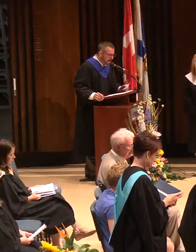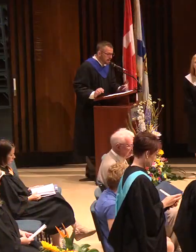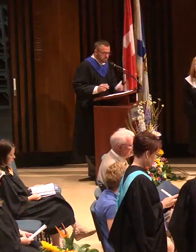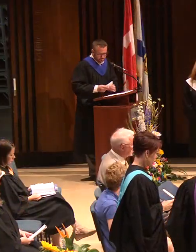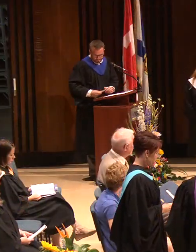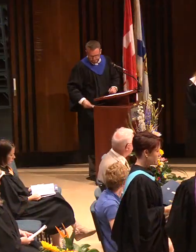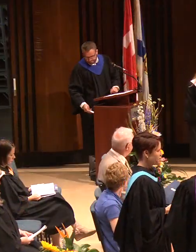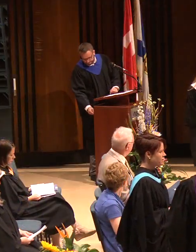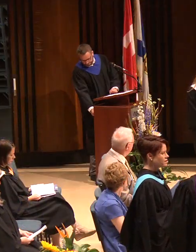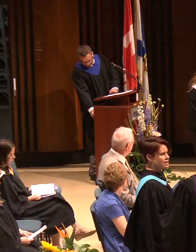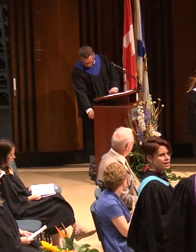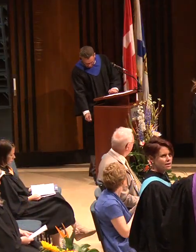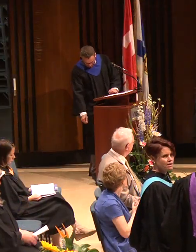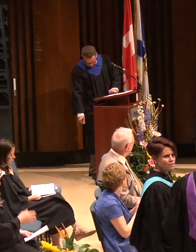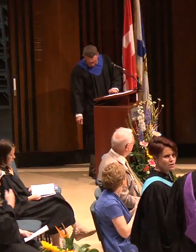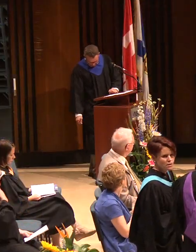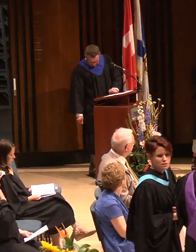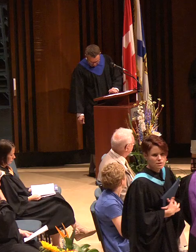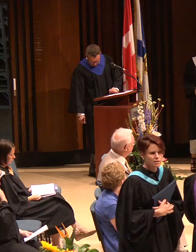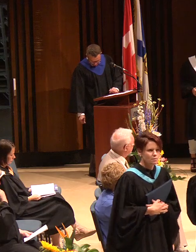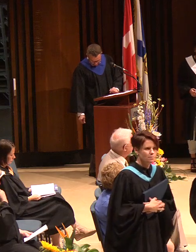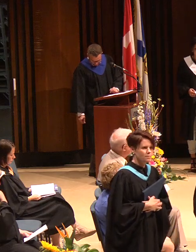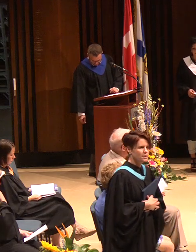Caitlin Gay.